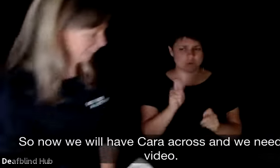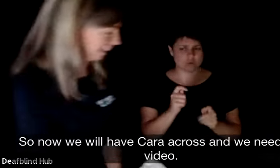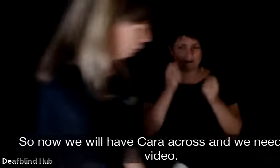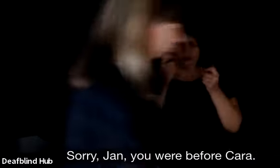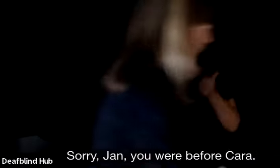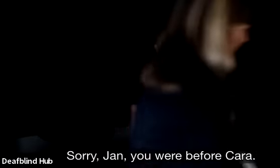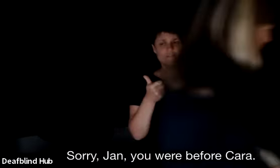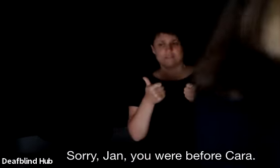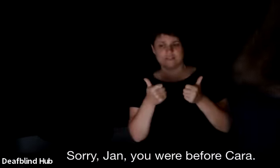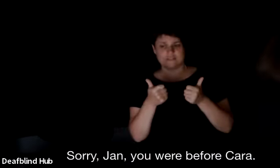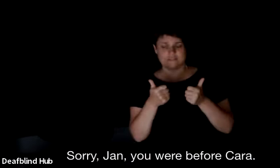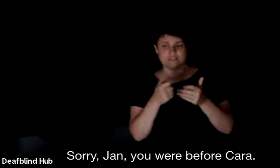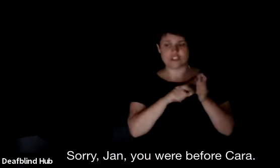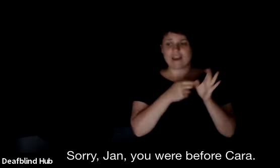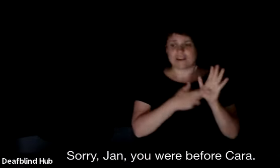Jan.